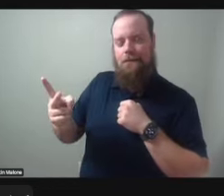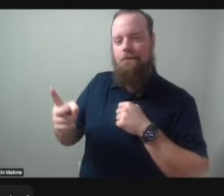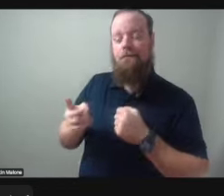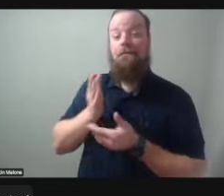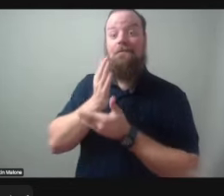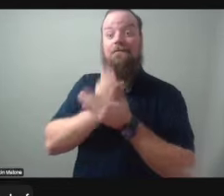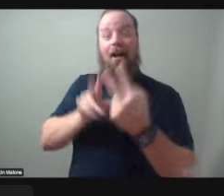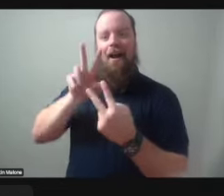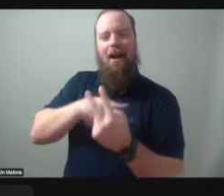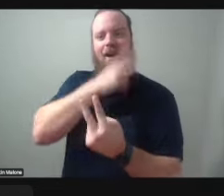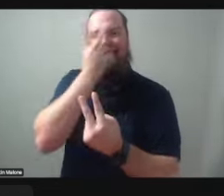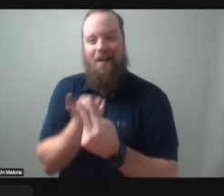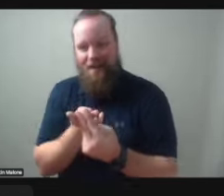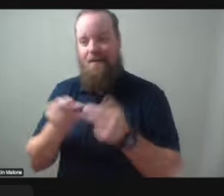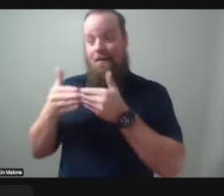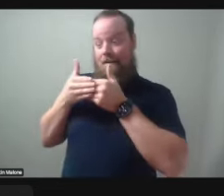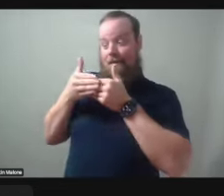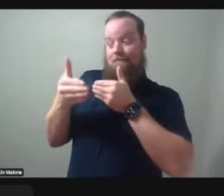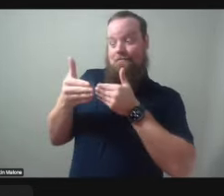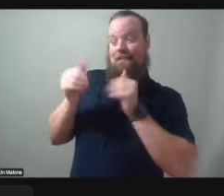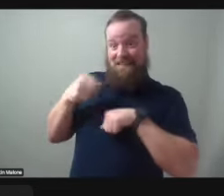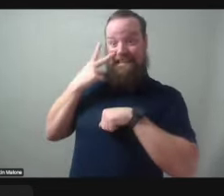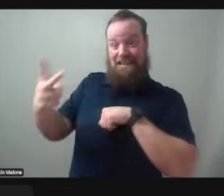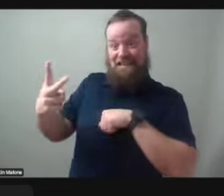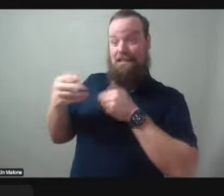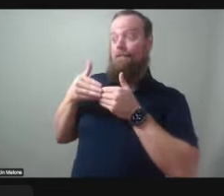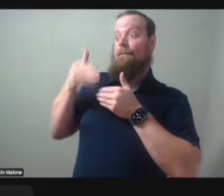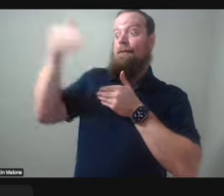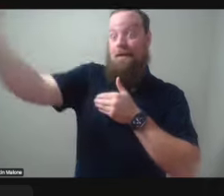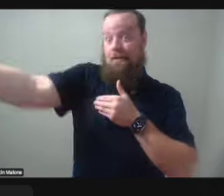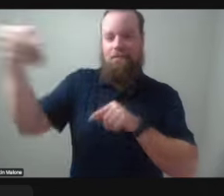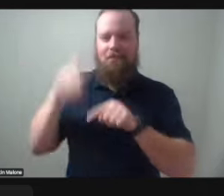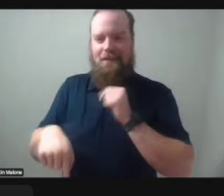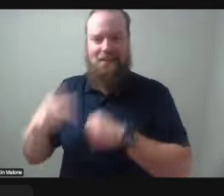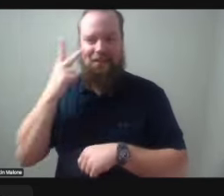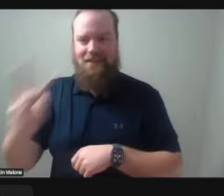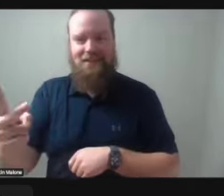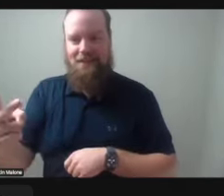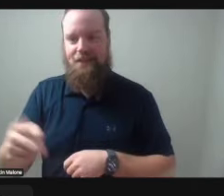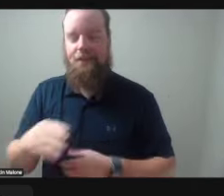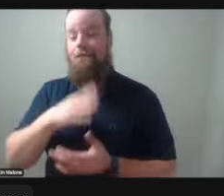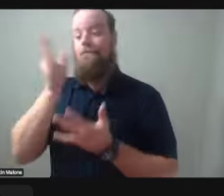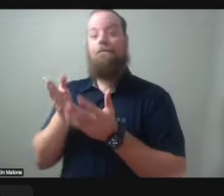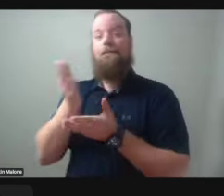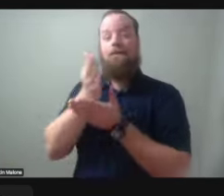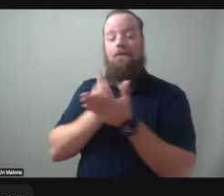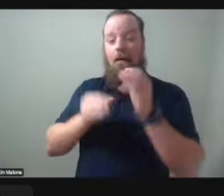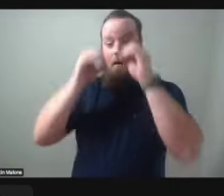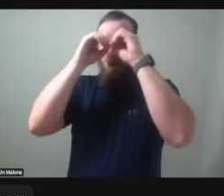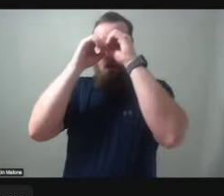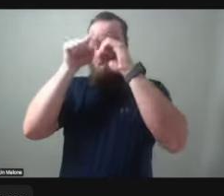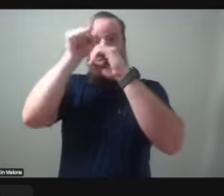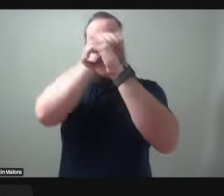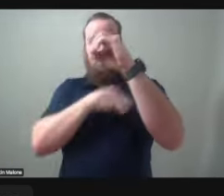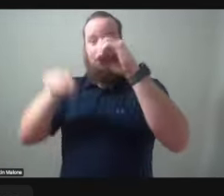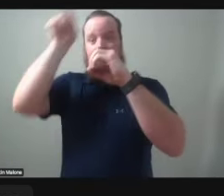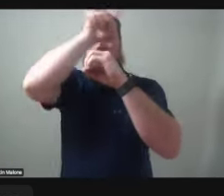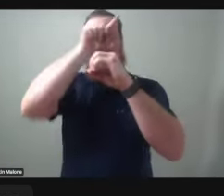visual acuities from being able to see far or not being able to see close, not seeing in the